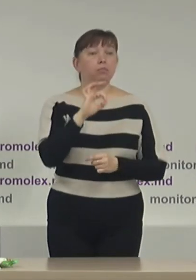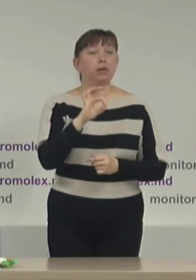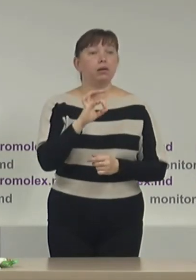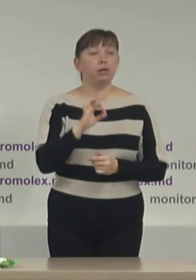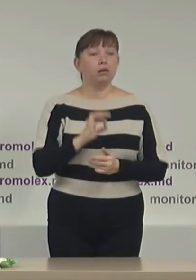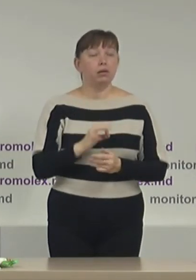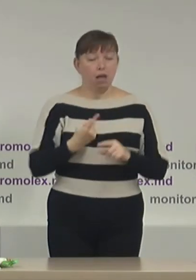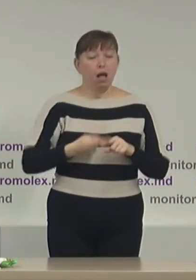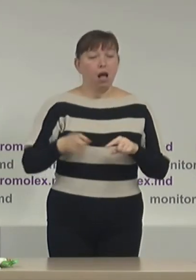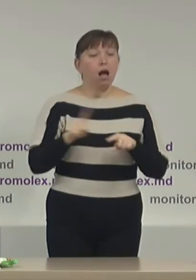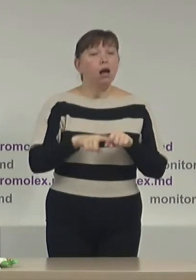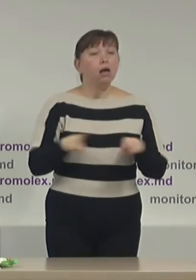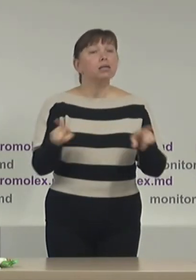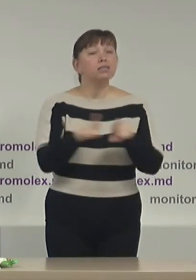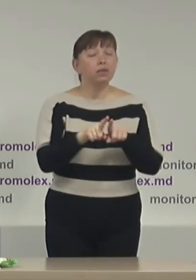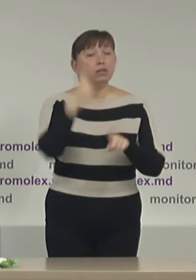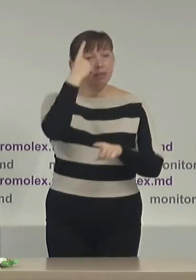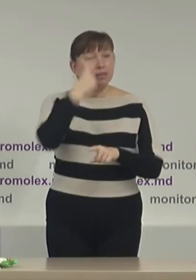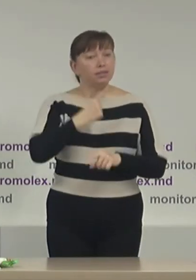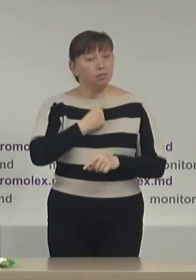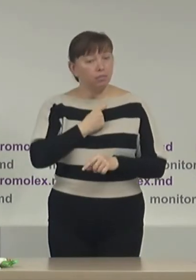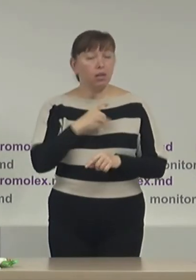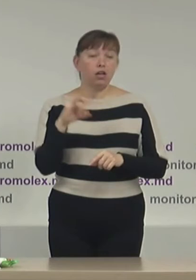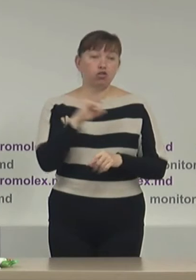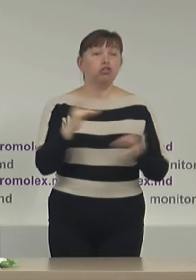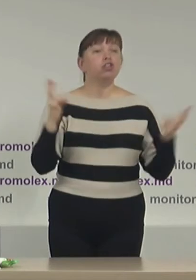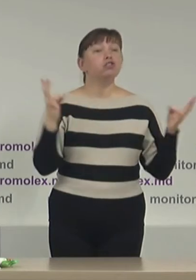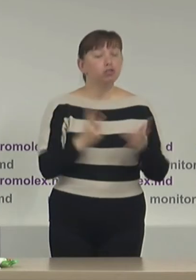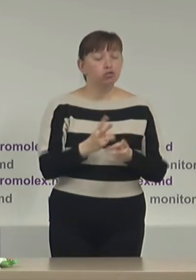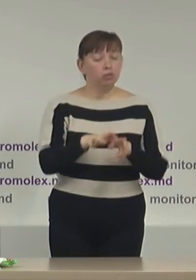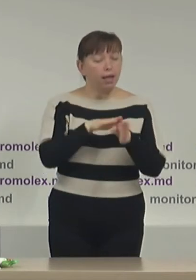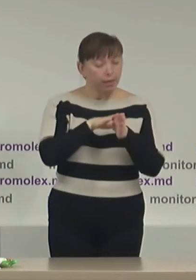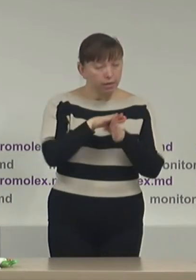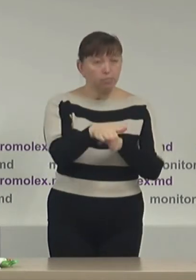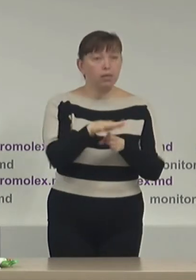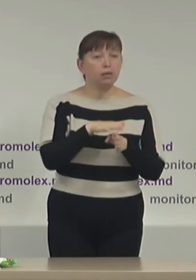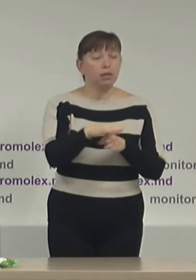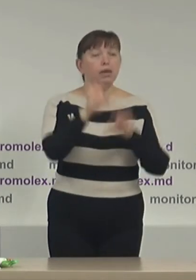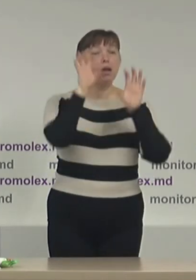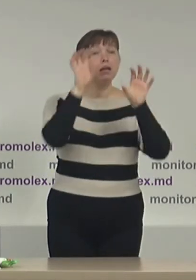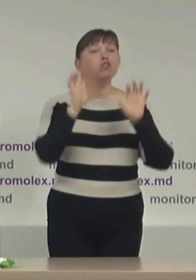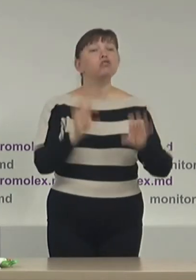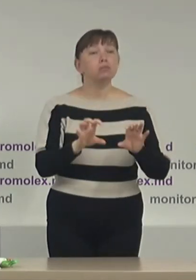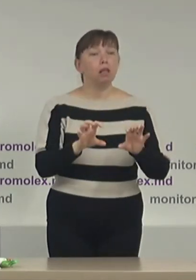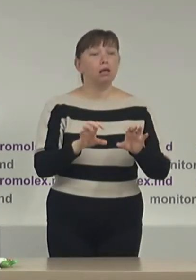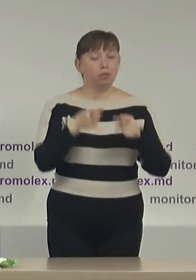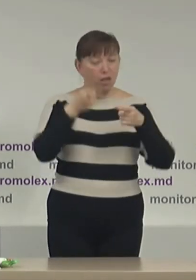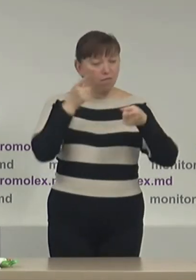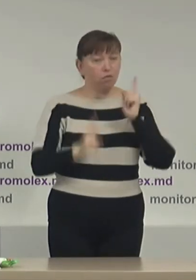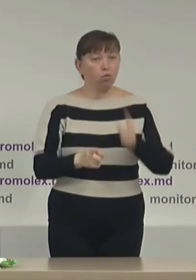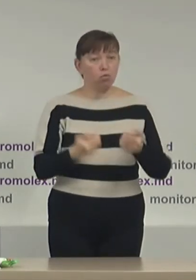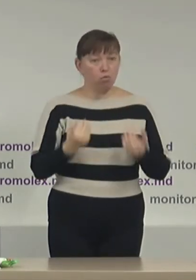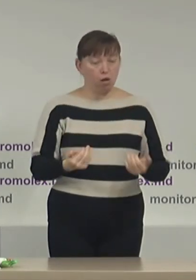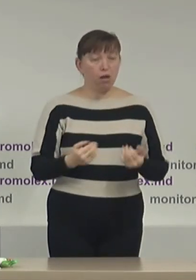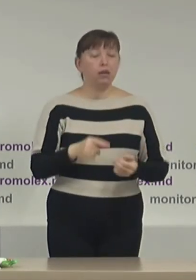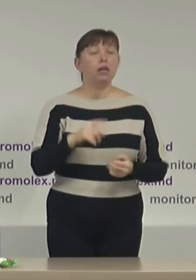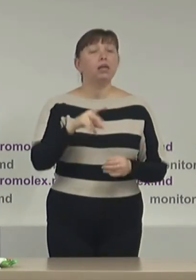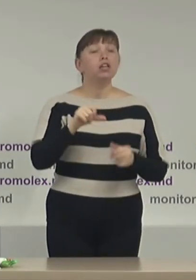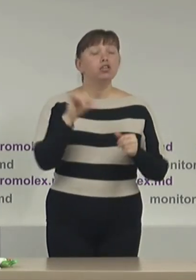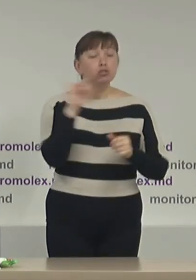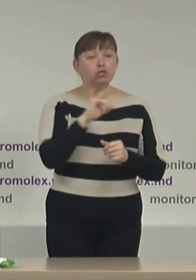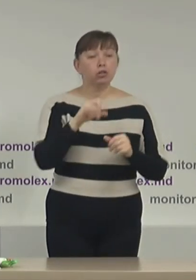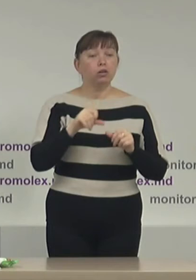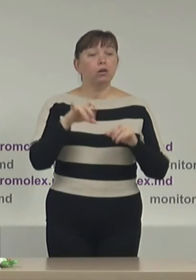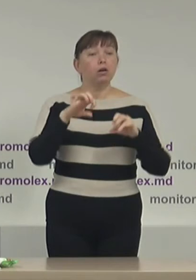law enforcement bodies about such warnings and about the need to comply with the